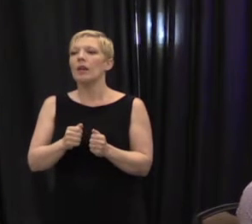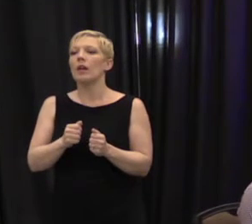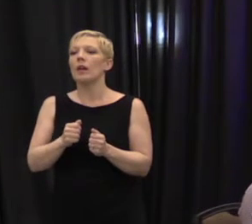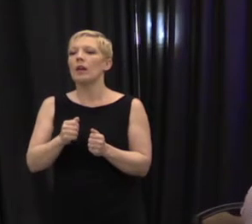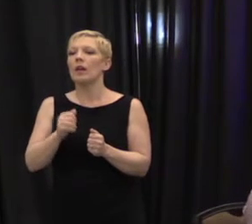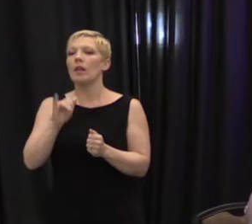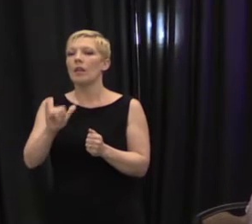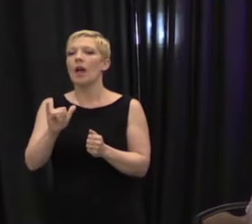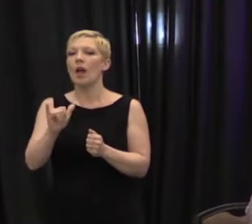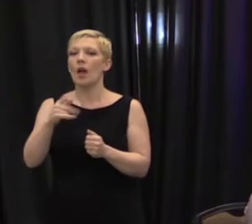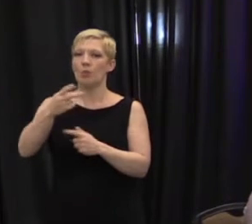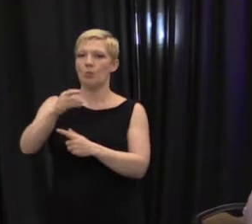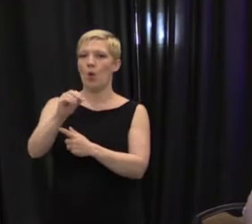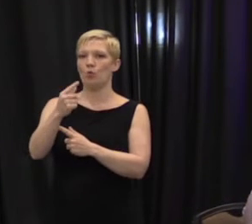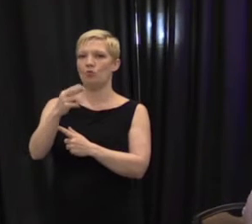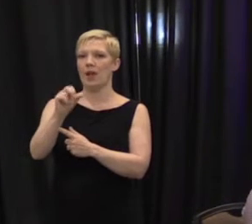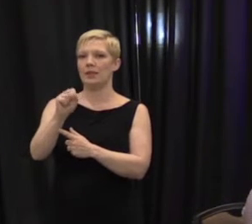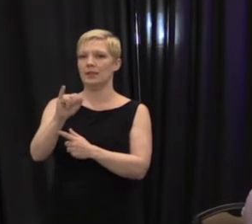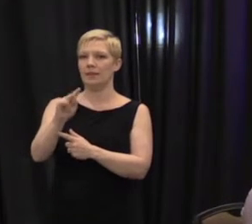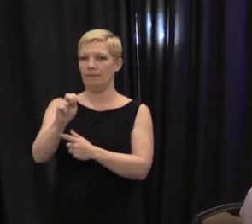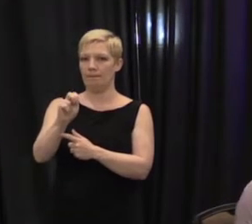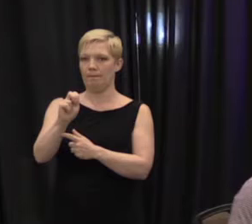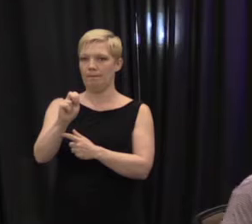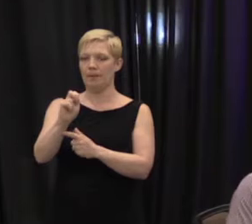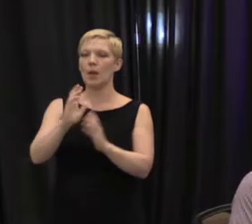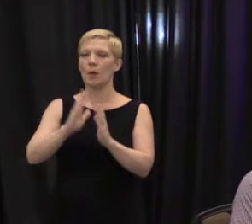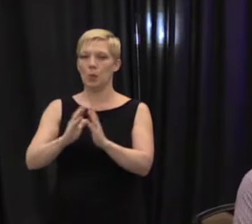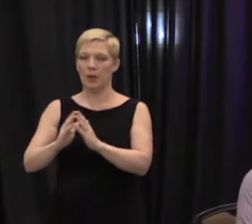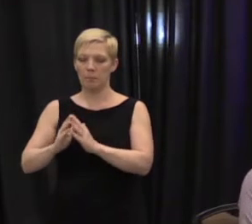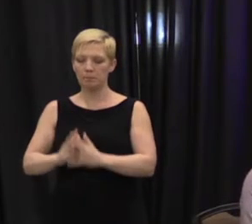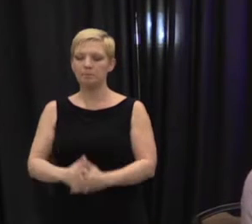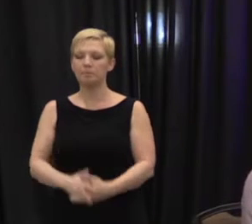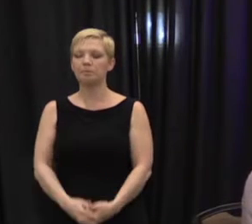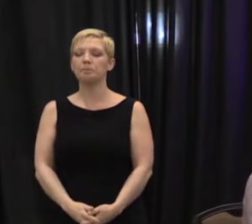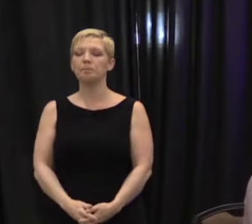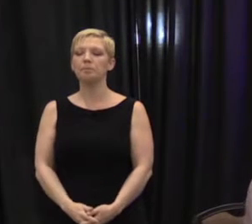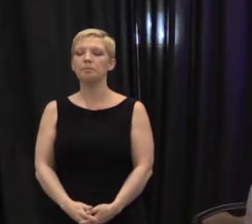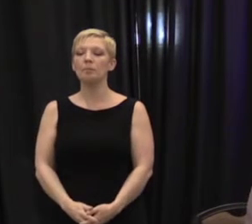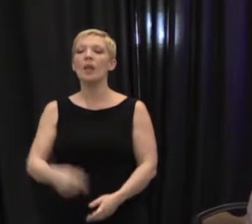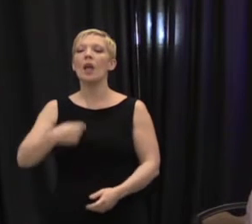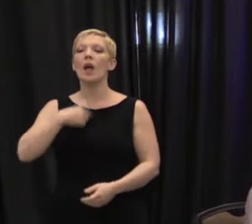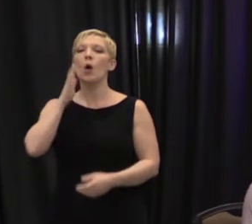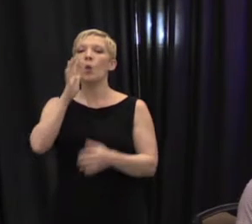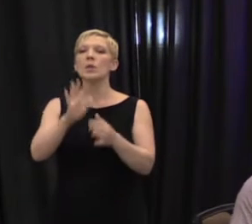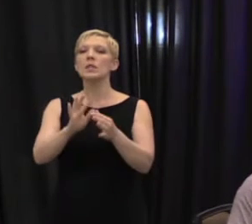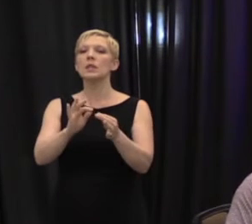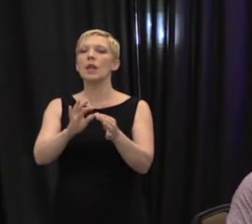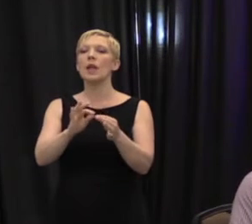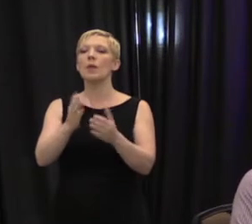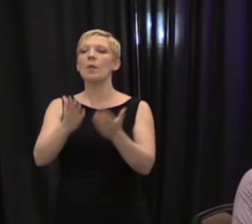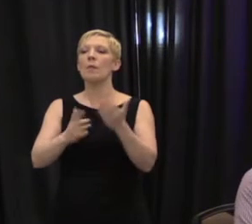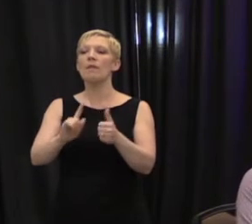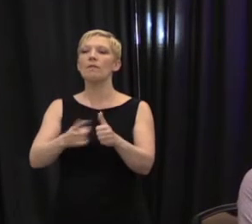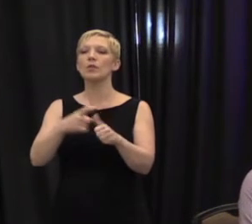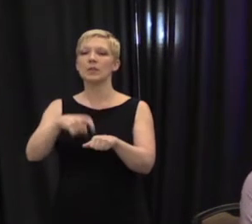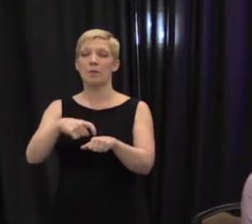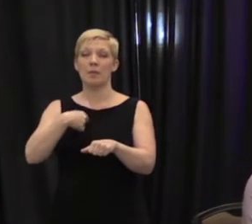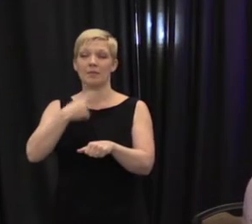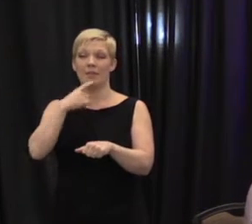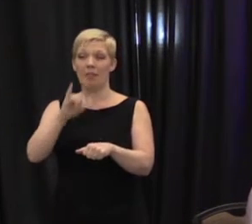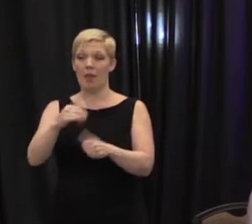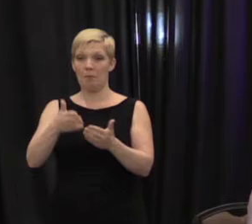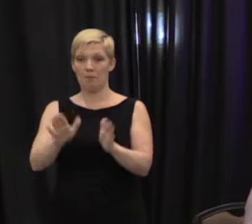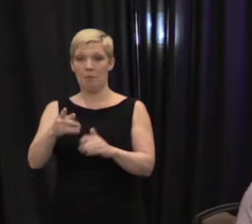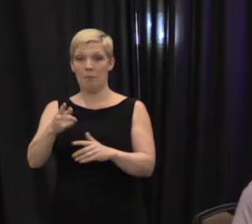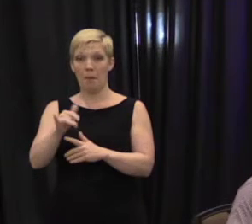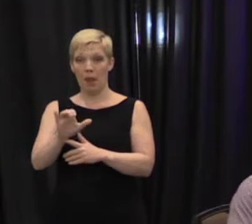the progressive community. Okay. So I will say, this is probably the first time I've said this publicly because